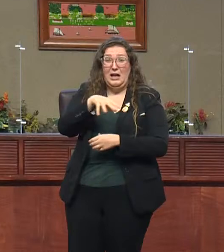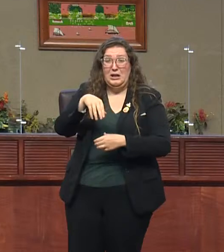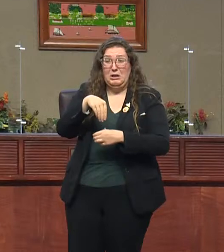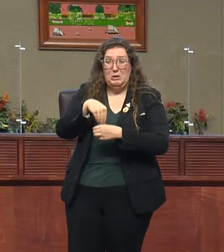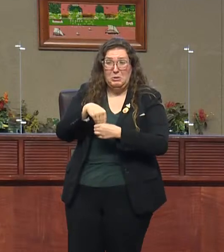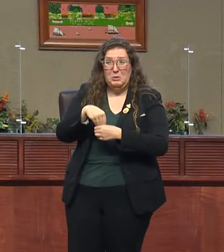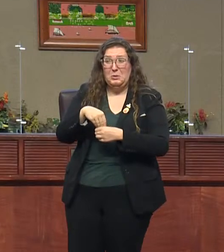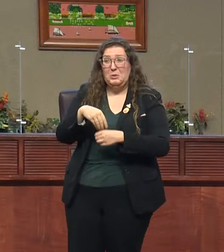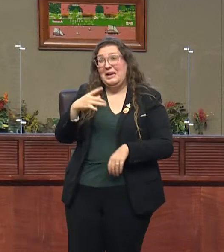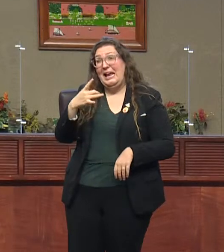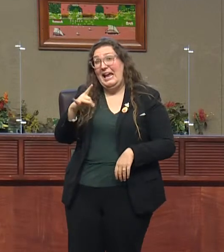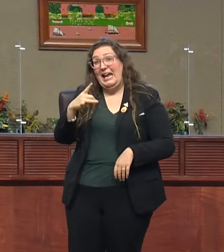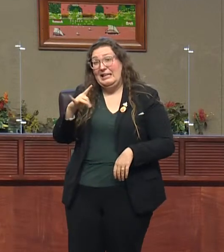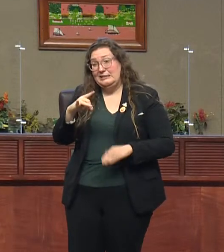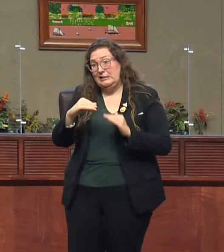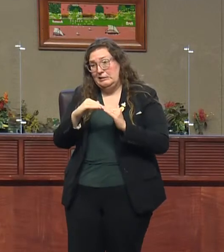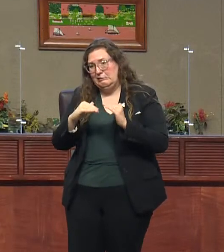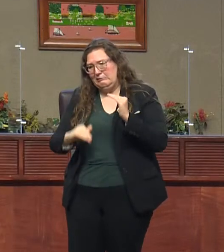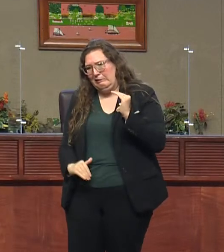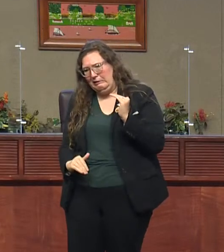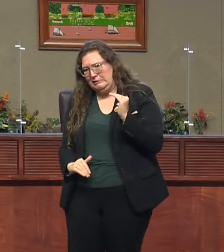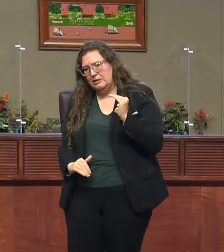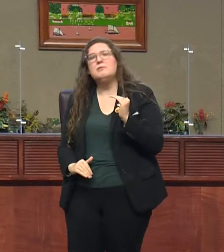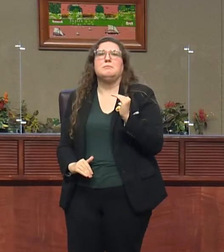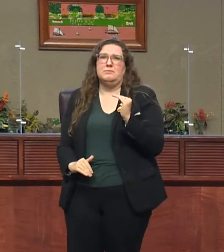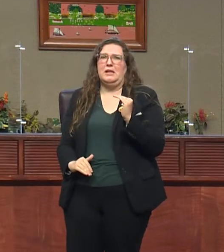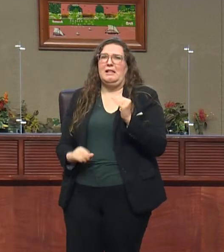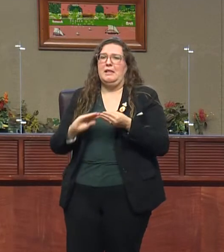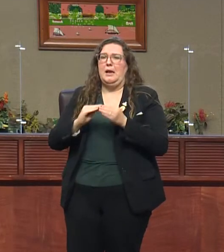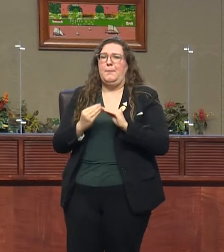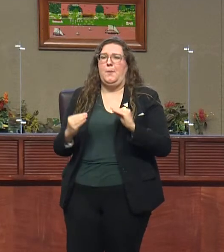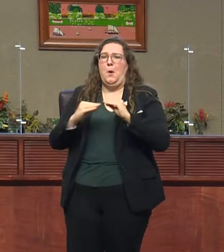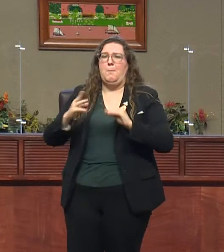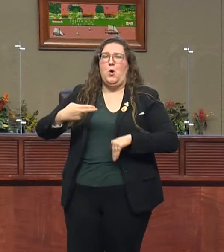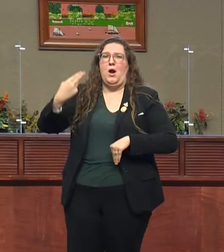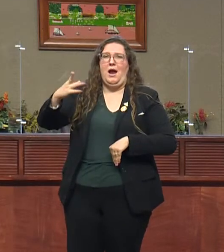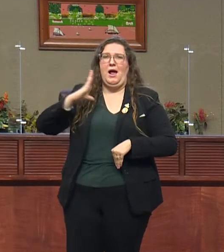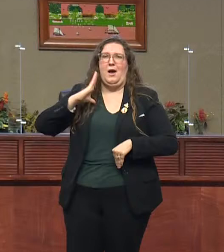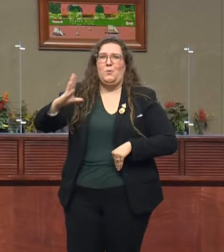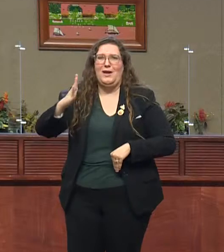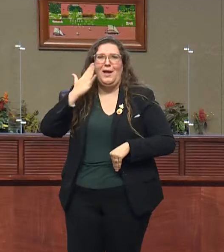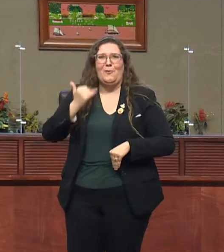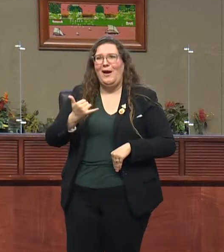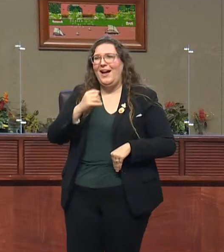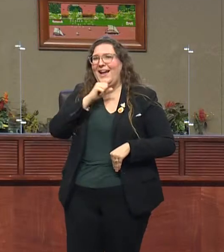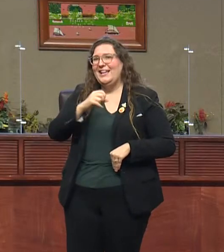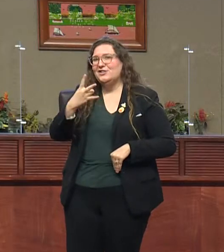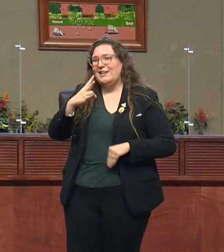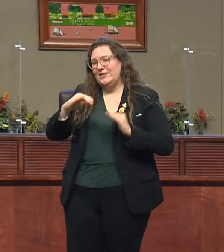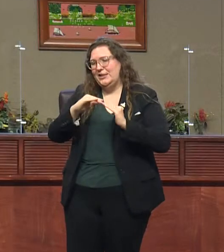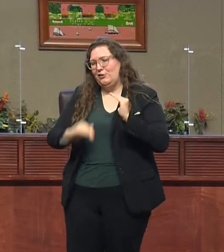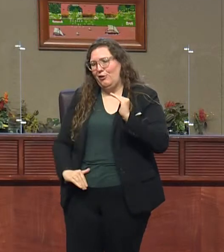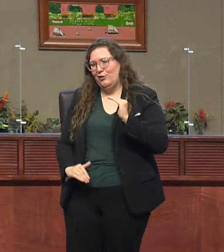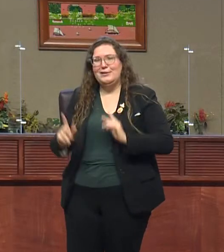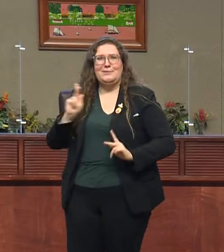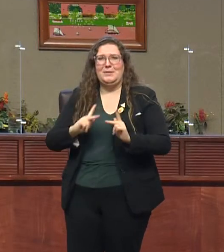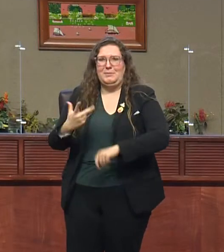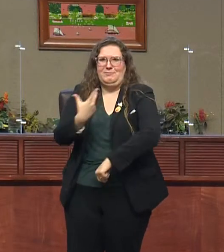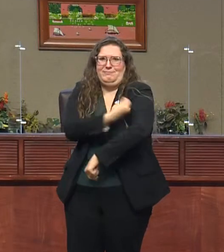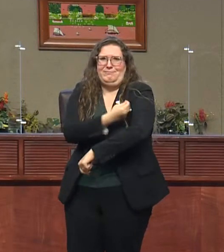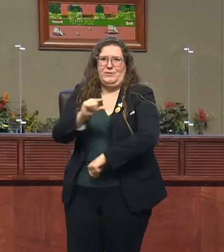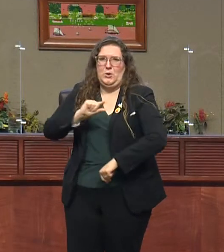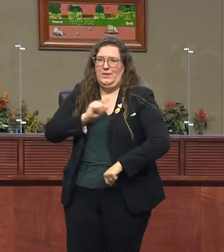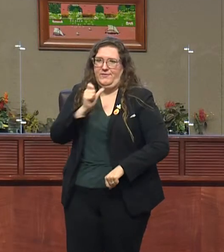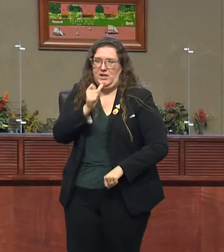segment of the population is not getting vaccinated. But I give you the total number as a percentage of the entire